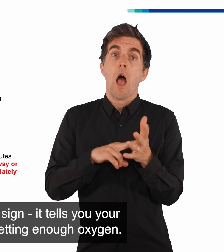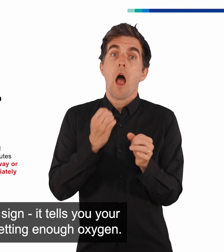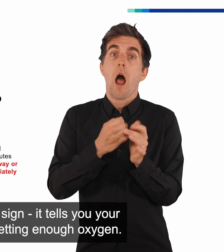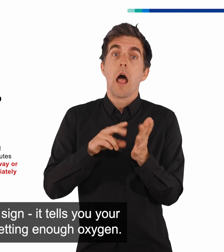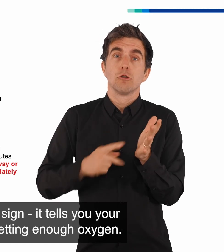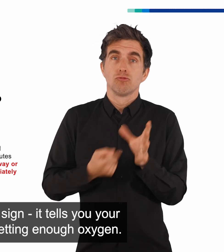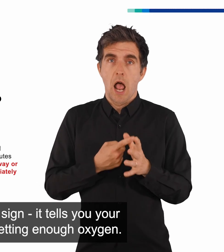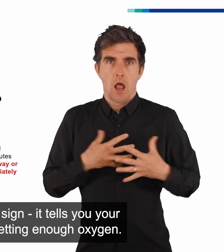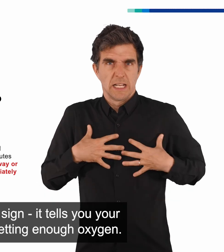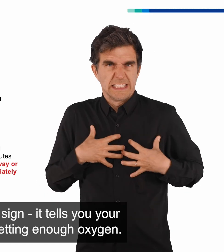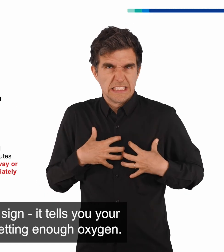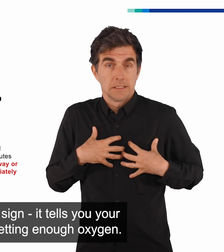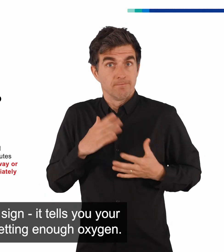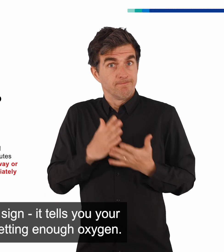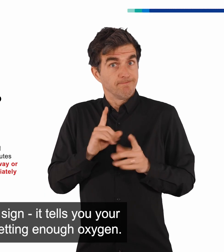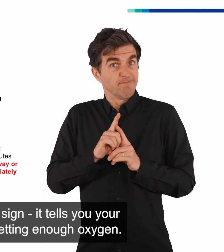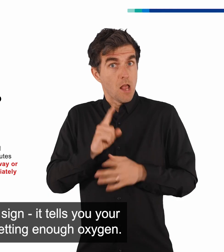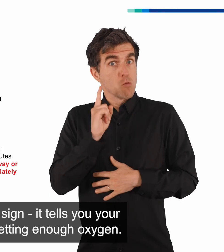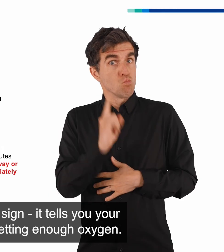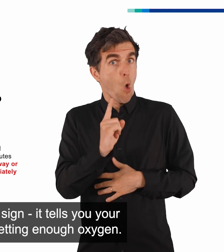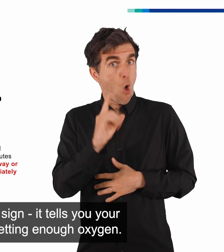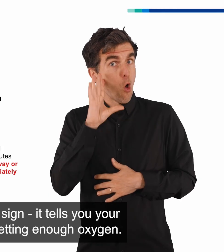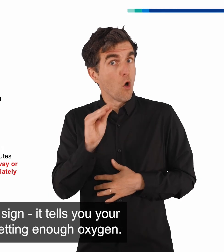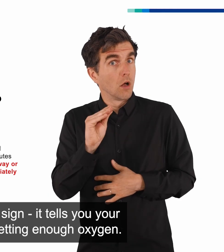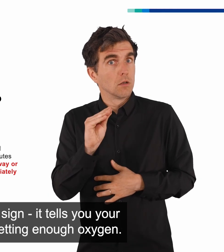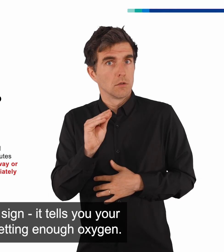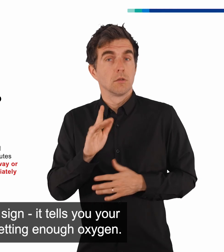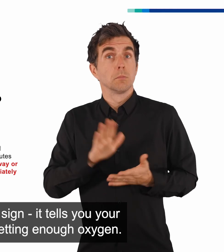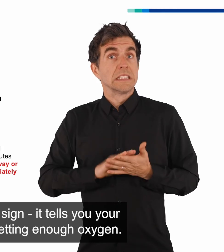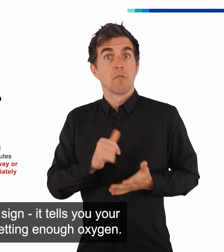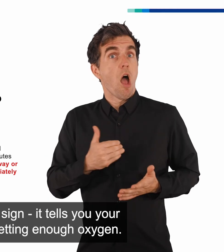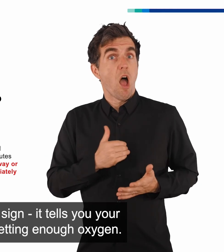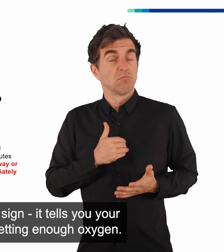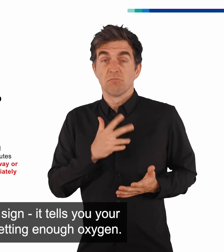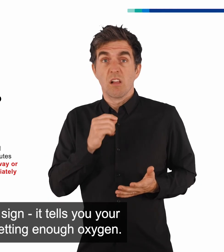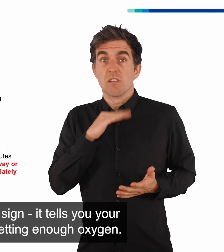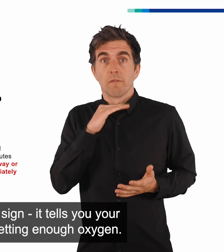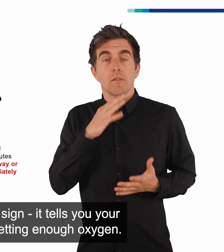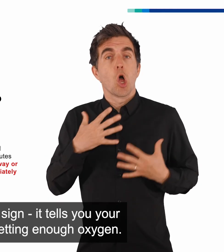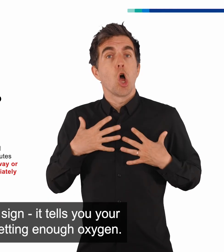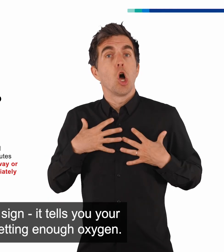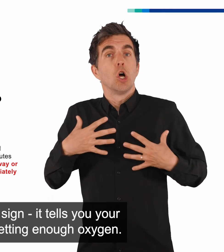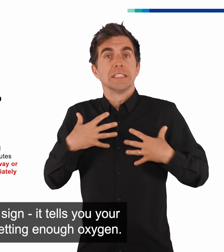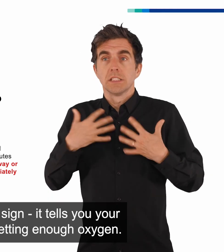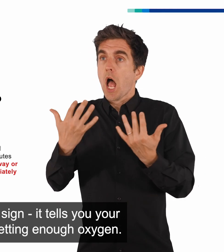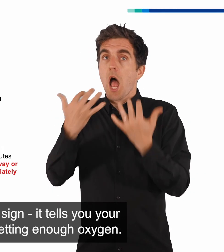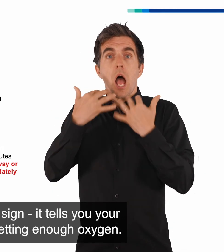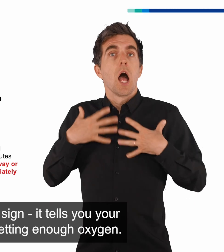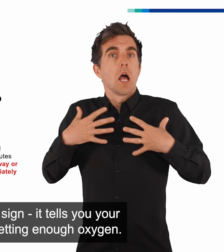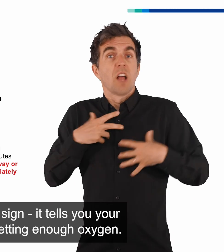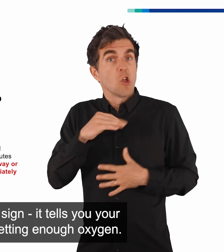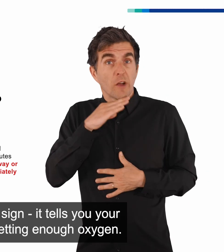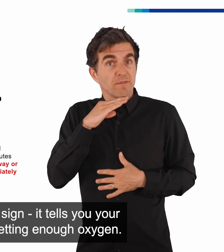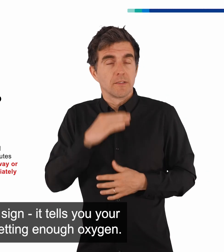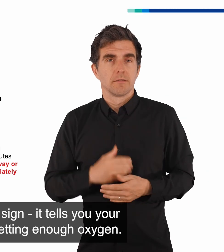Angina is a warning sign. It tells you your heart might not be getting enough oxygen. You might feel